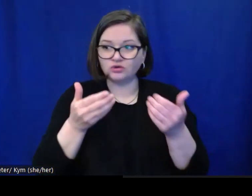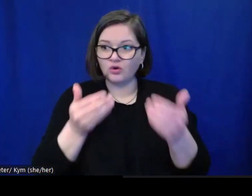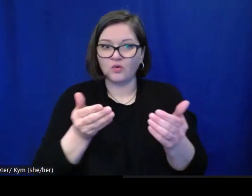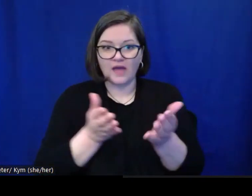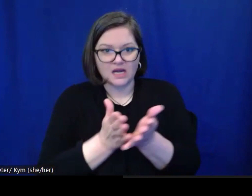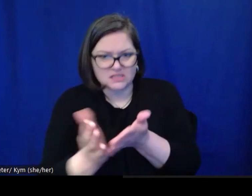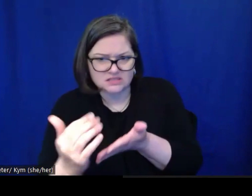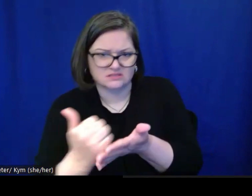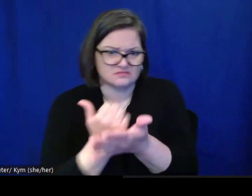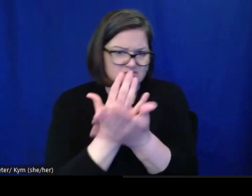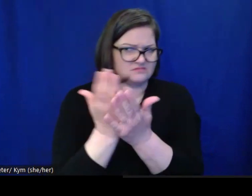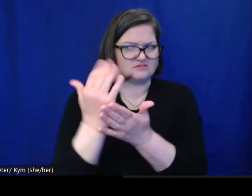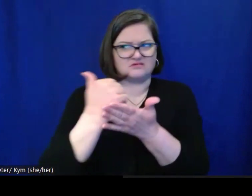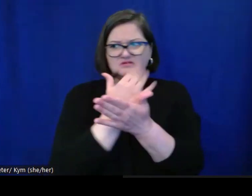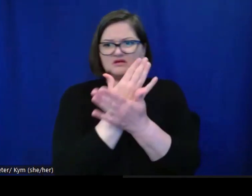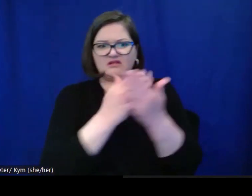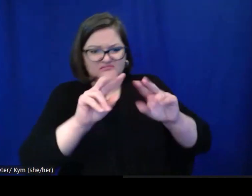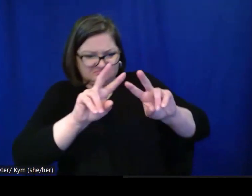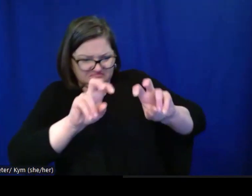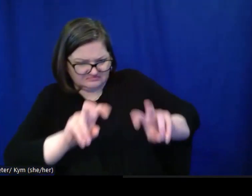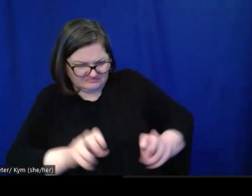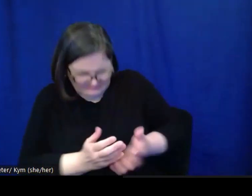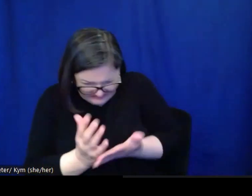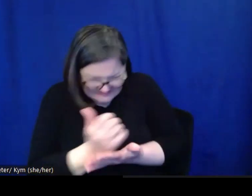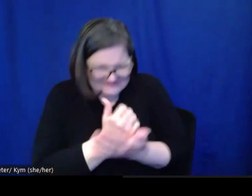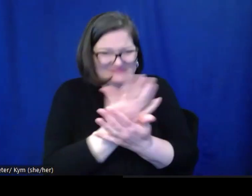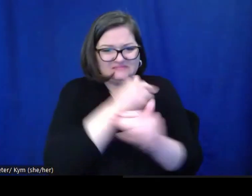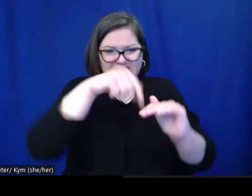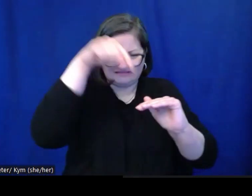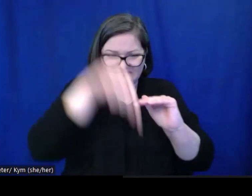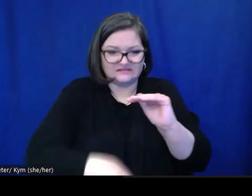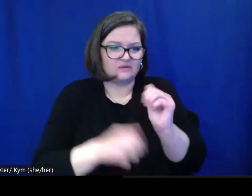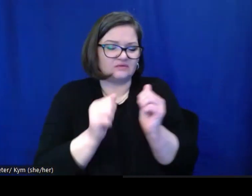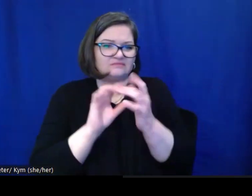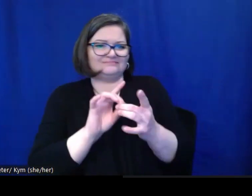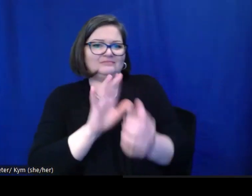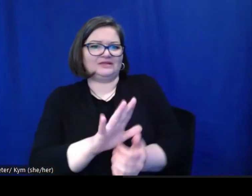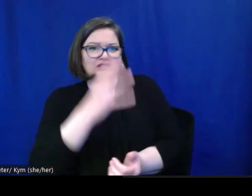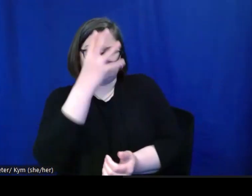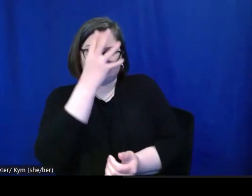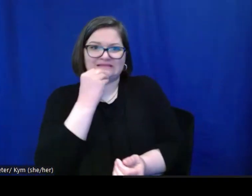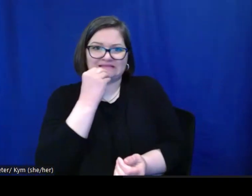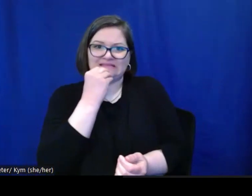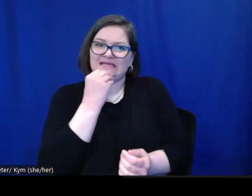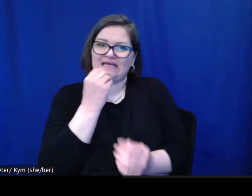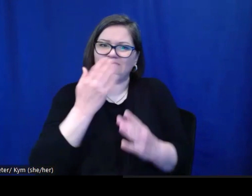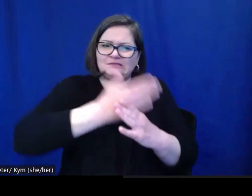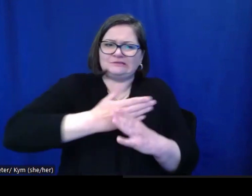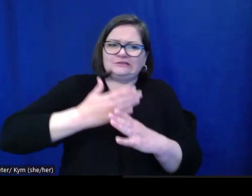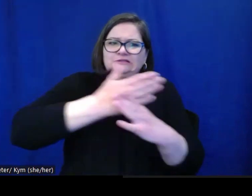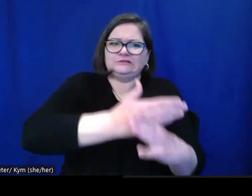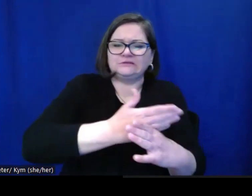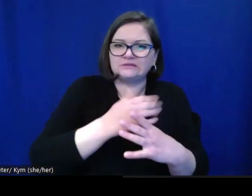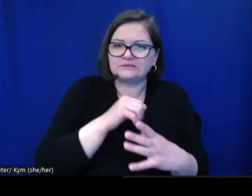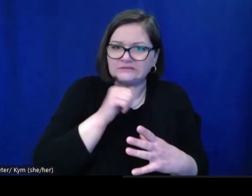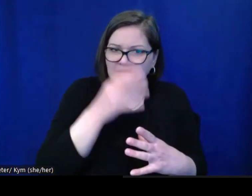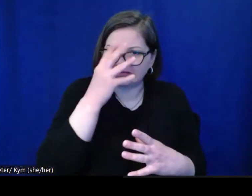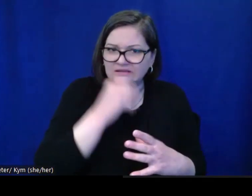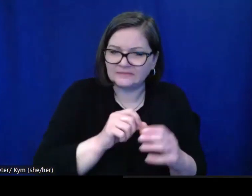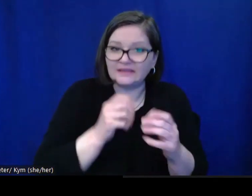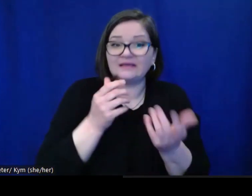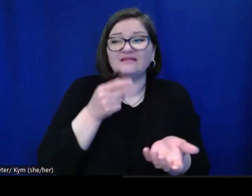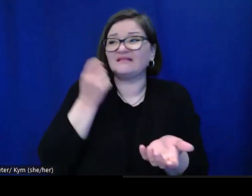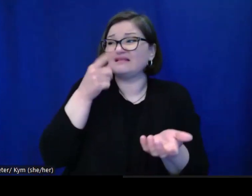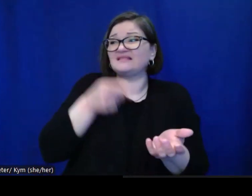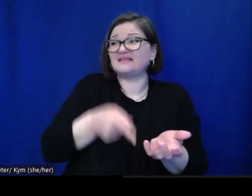sleep disturbance. And this is one factor that is commonly missed in our veteran